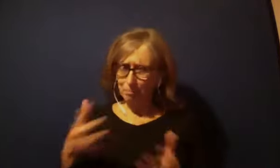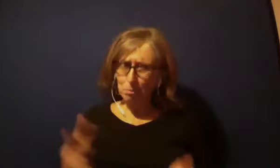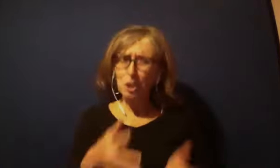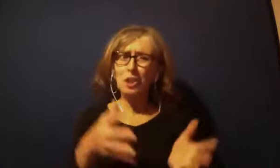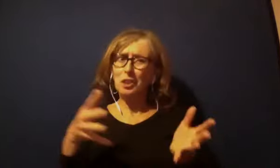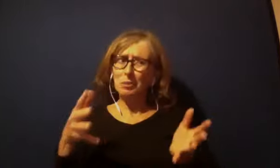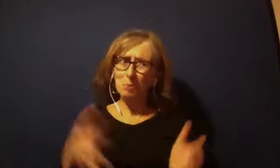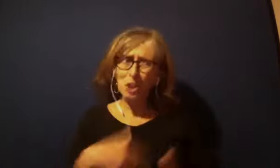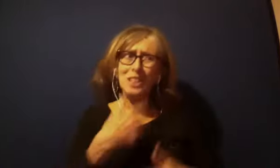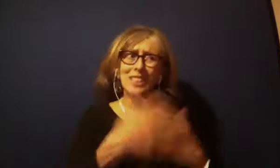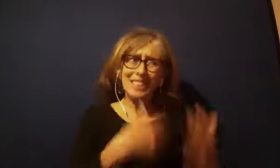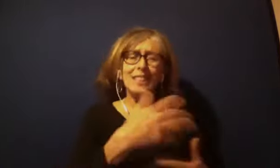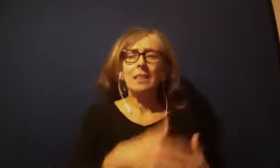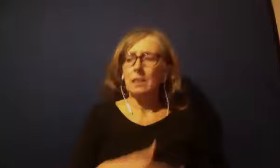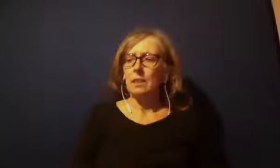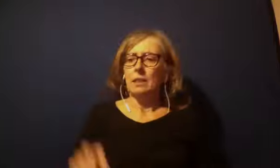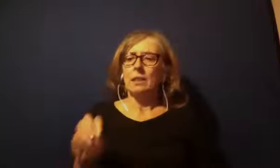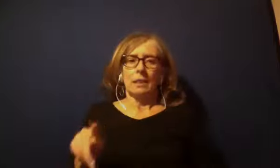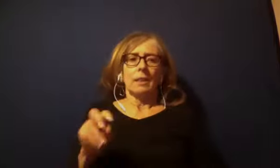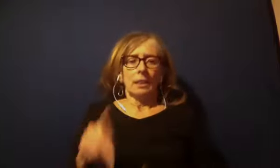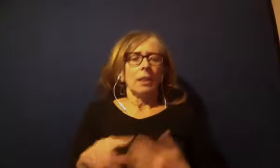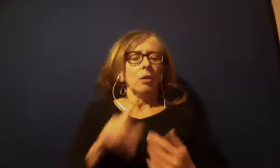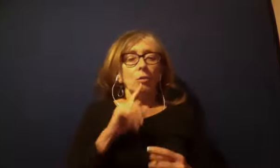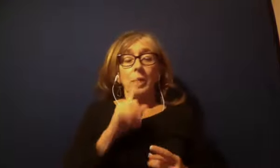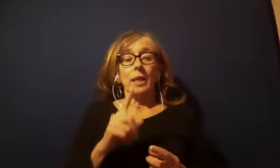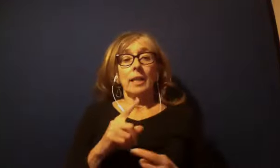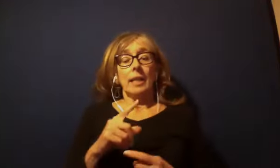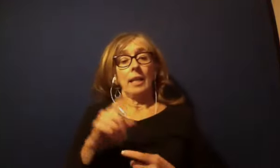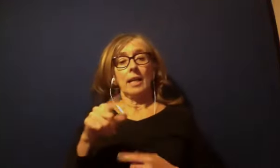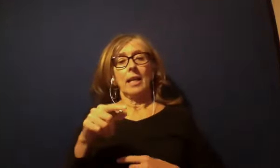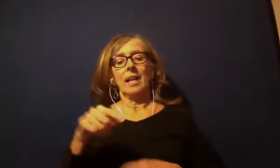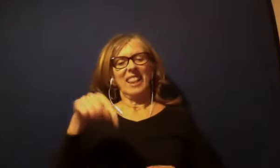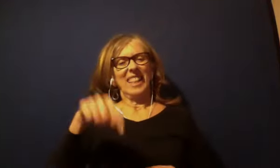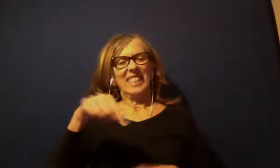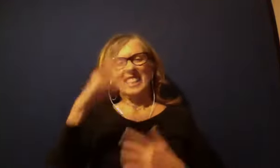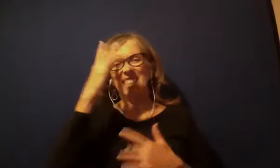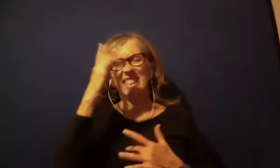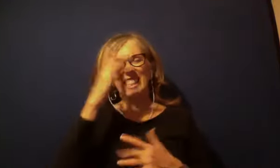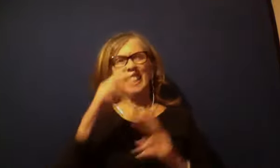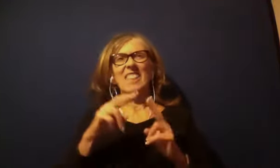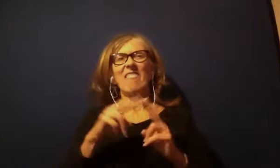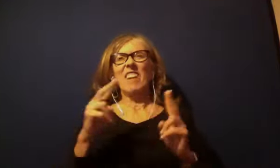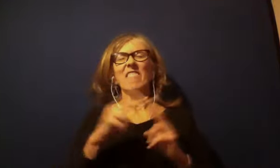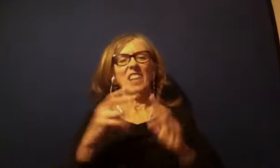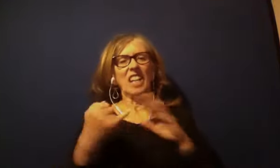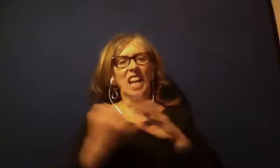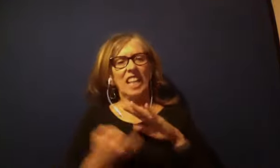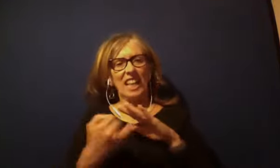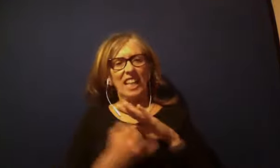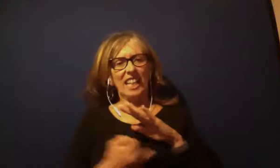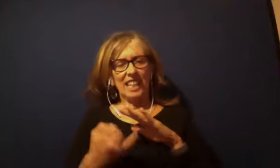family, in this new way of life, because it's such an isolating disease for me. And, I feel the safest when I'm on my own, but I feel the